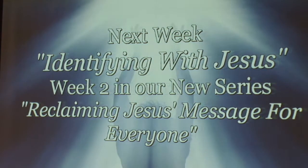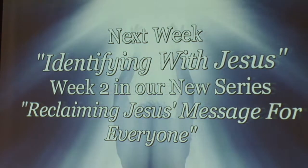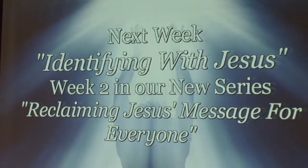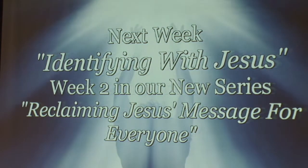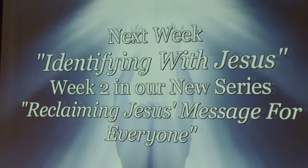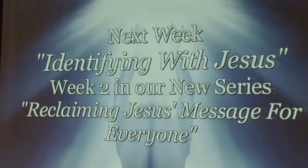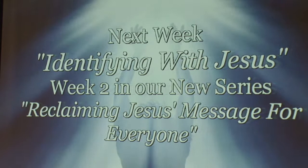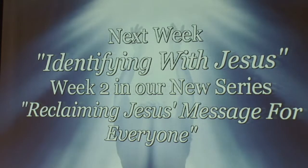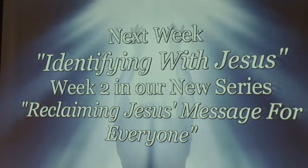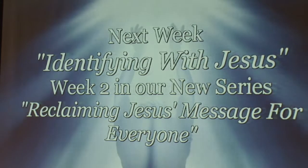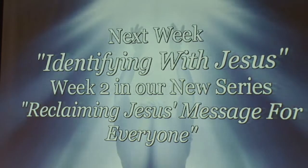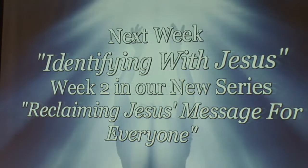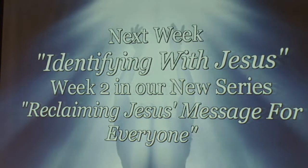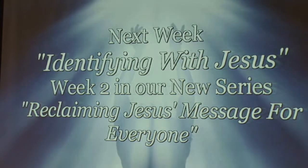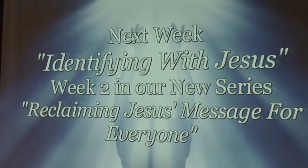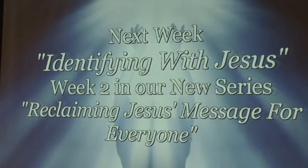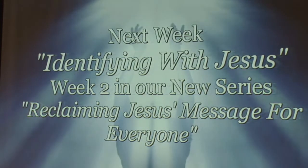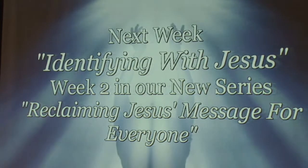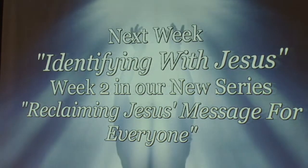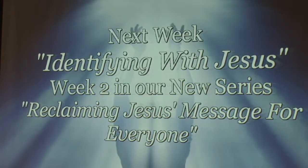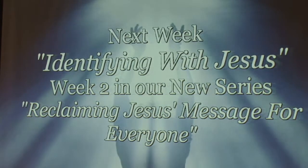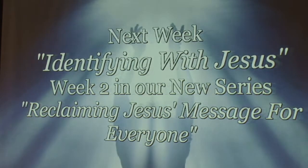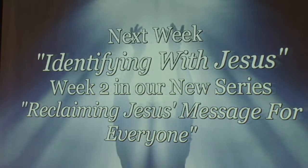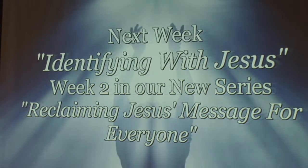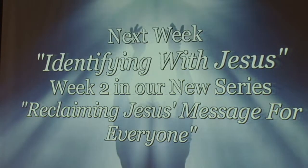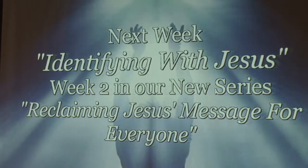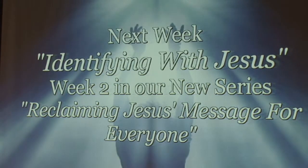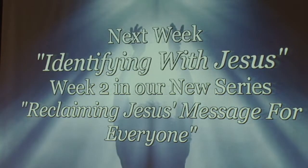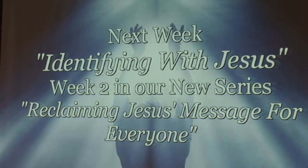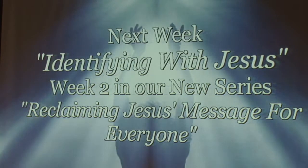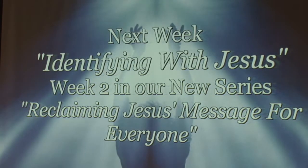about. And it'll be week two in our new series,